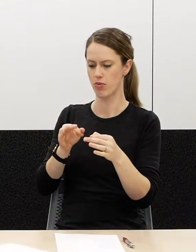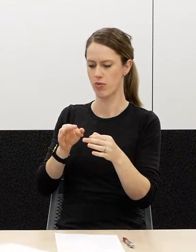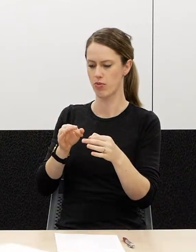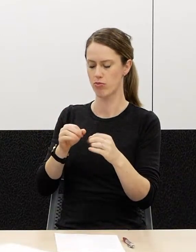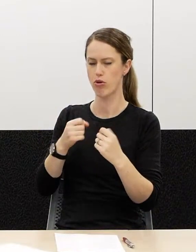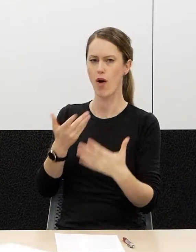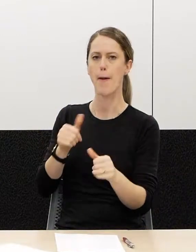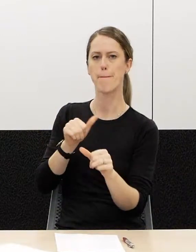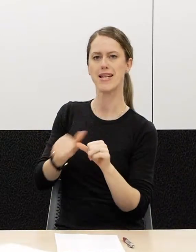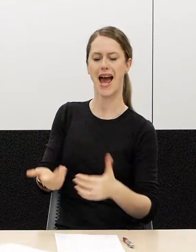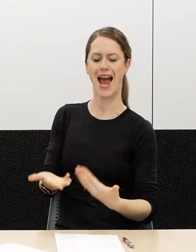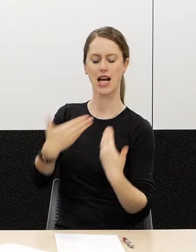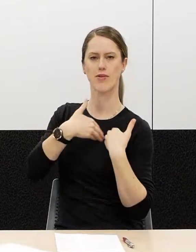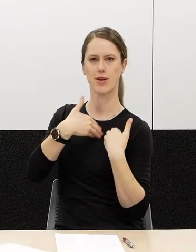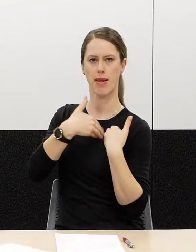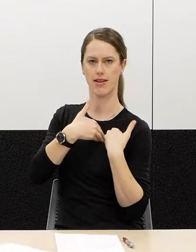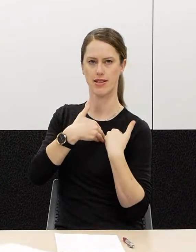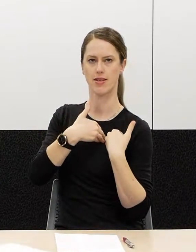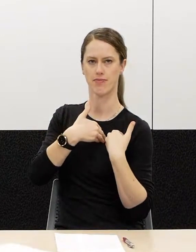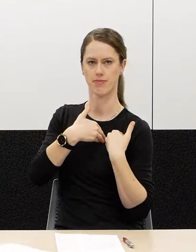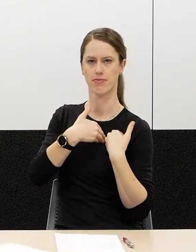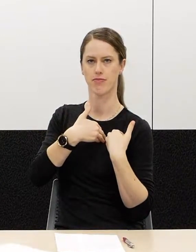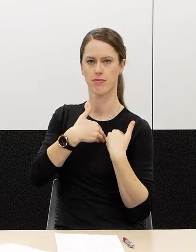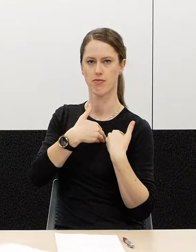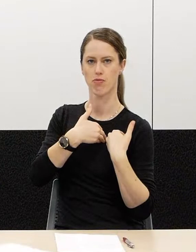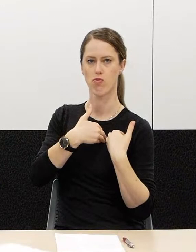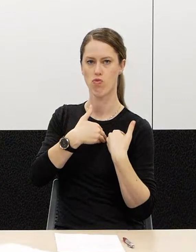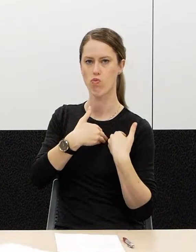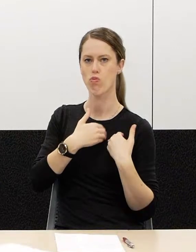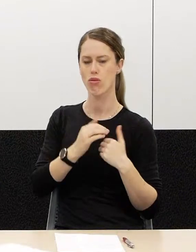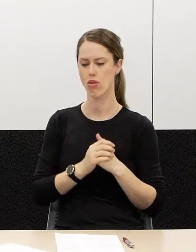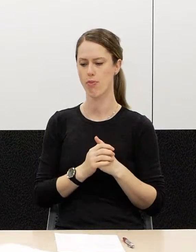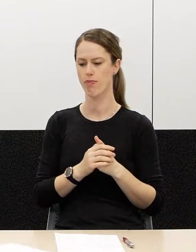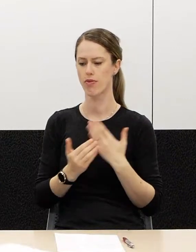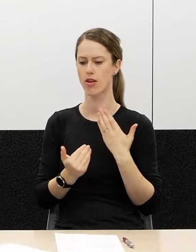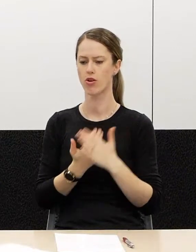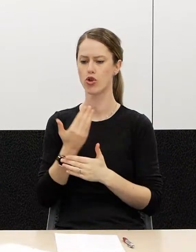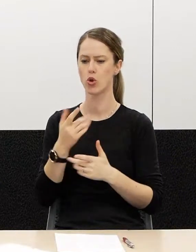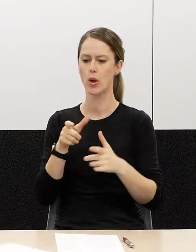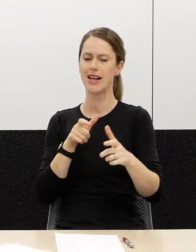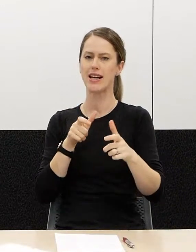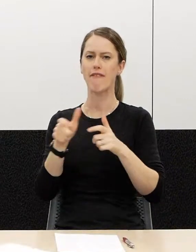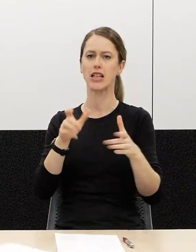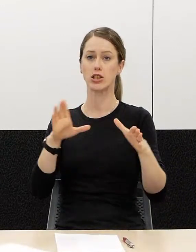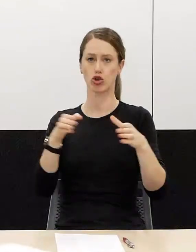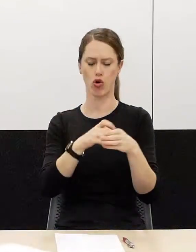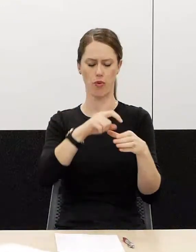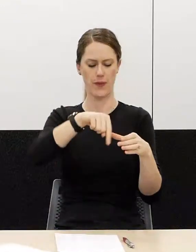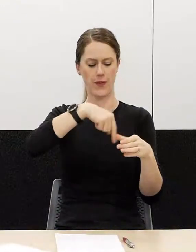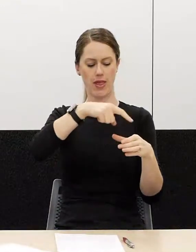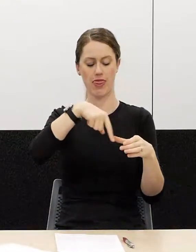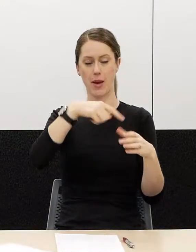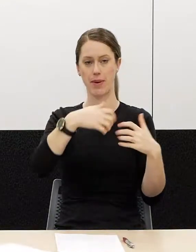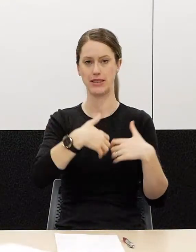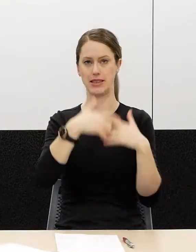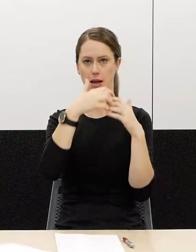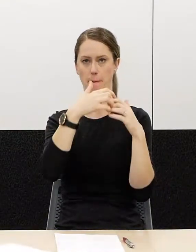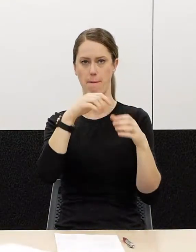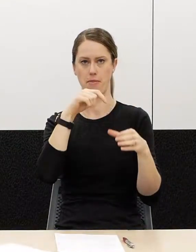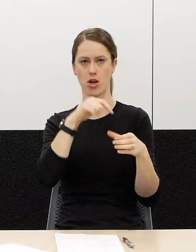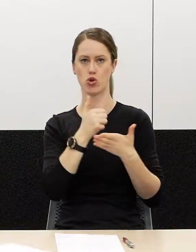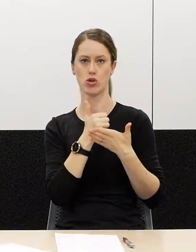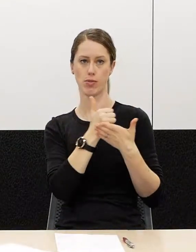governance plan to ensure better accountability? The new governance group that is being established